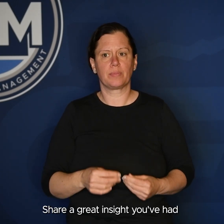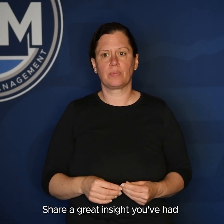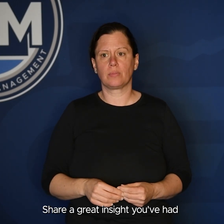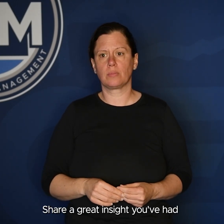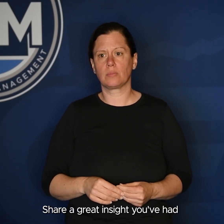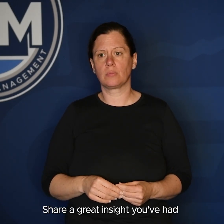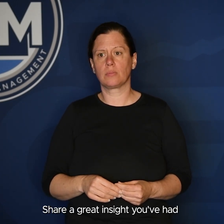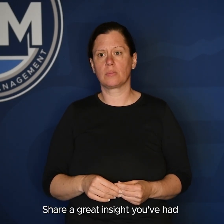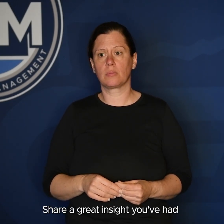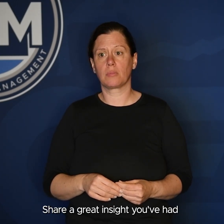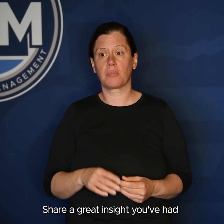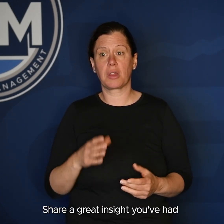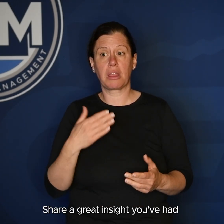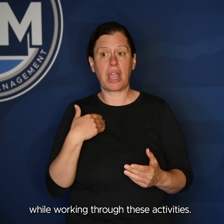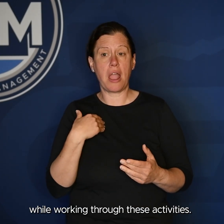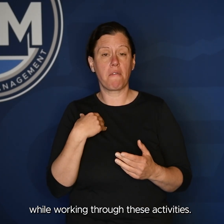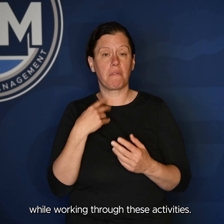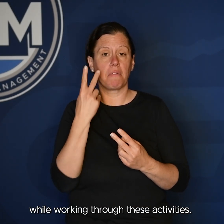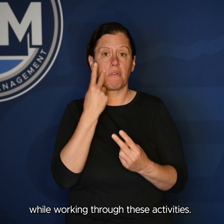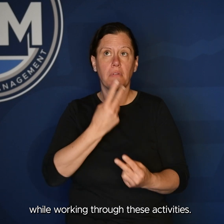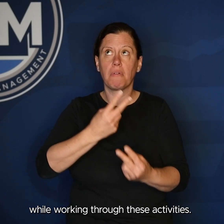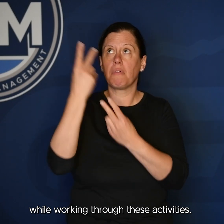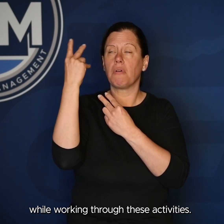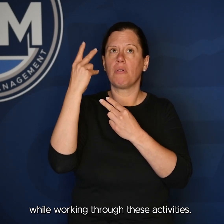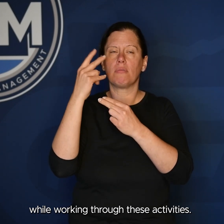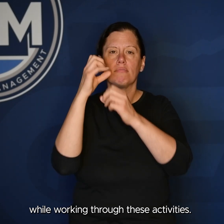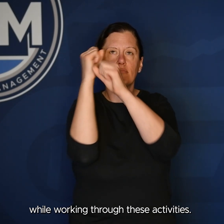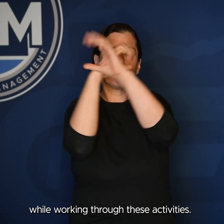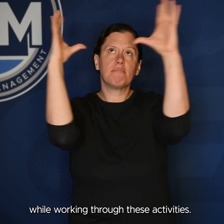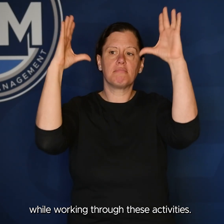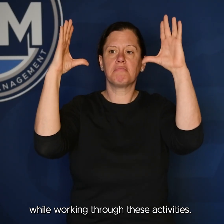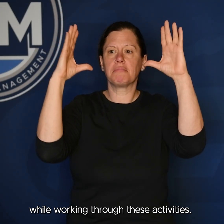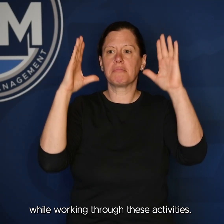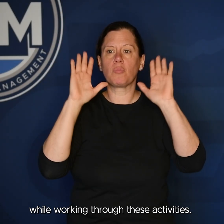Share a great insight you've had while working through these activities.